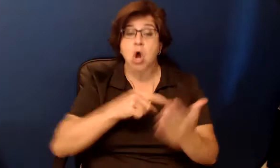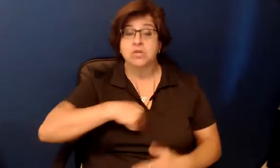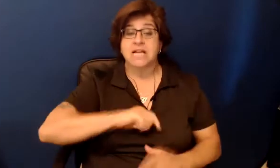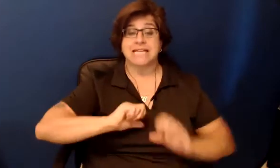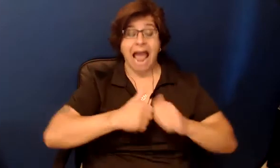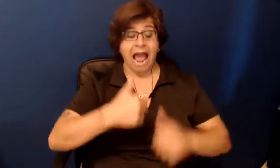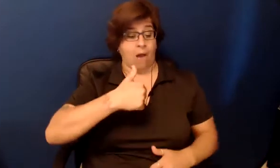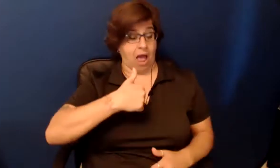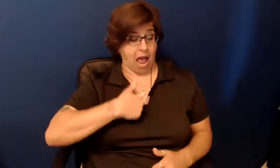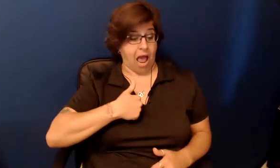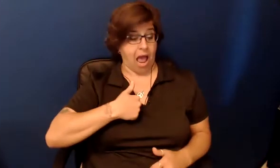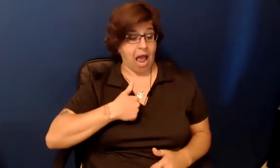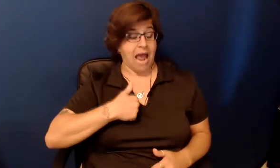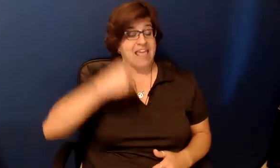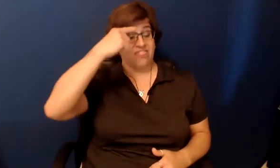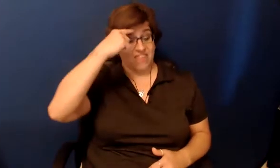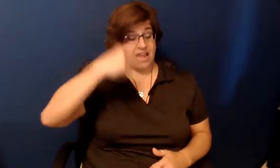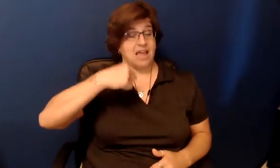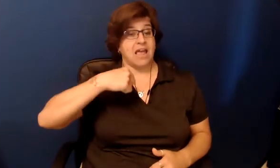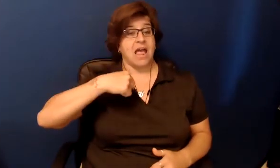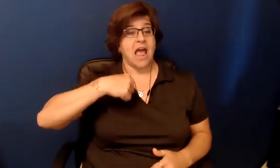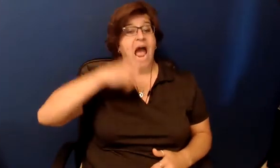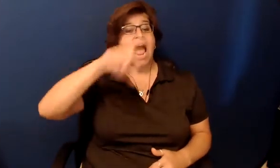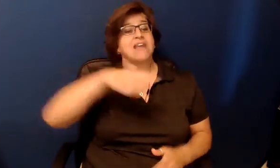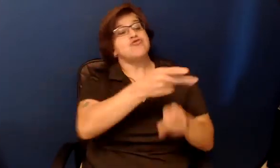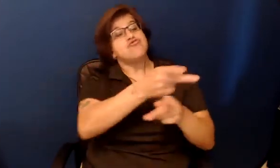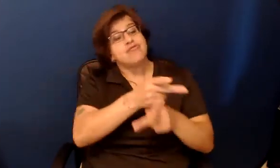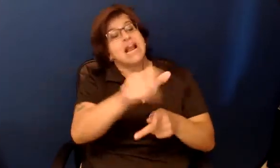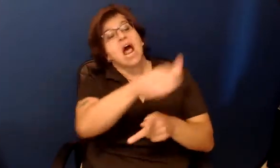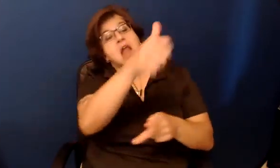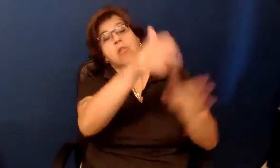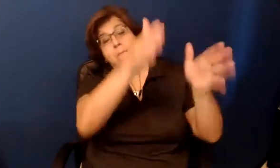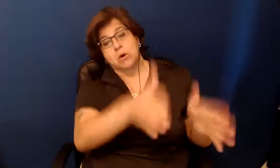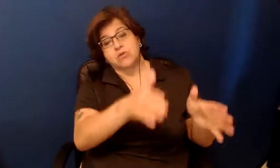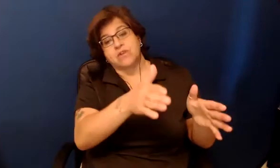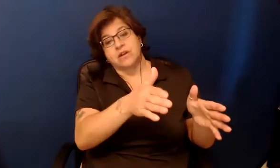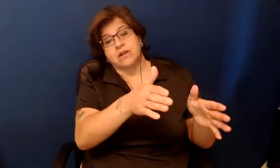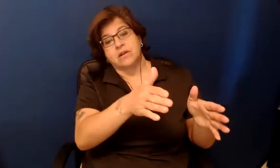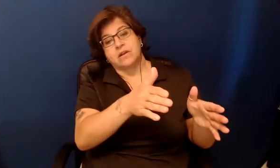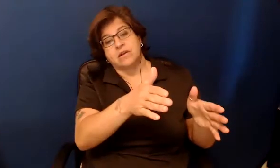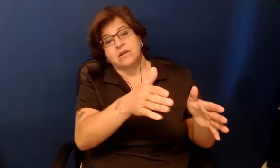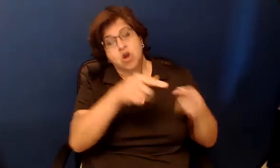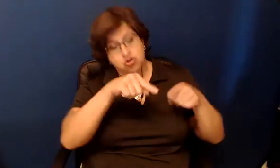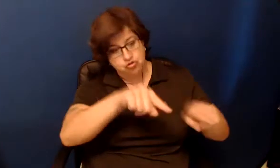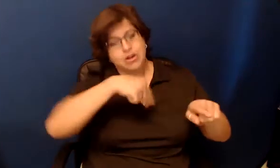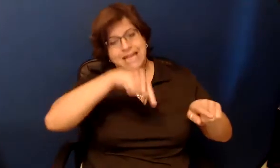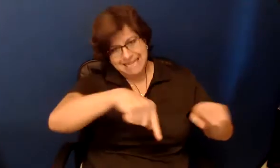inventory reveals is how Luther Wood thinks he should treat another human being in his